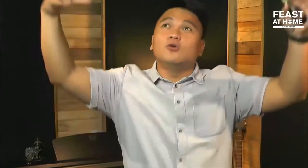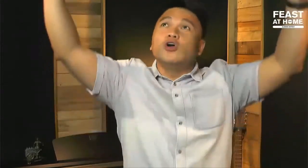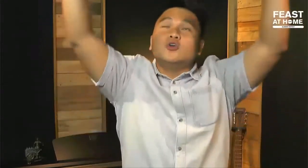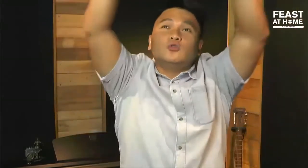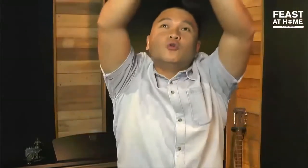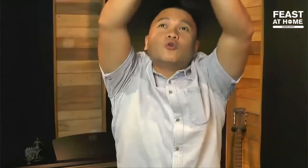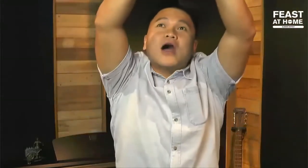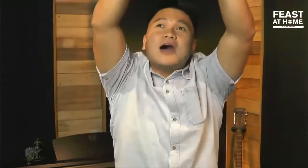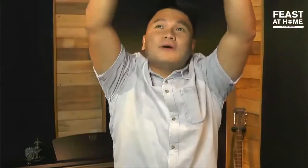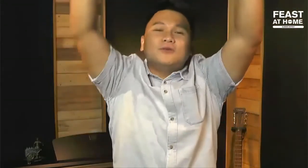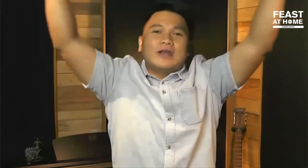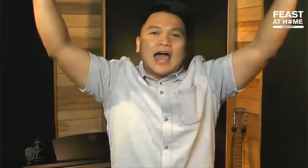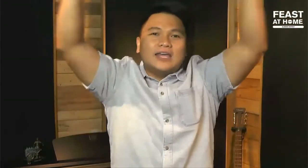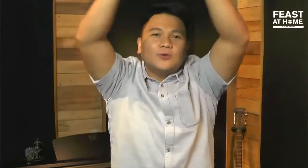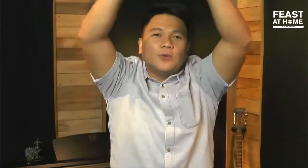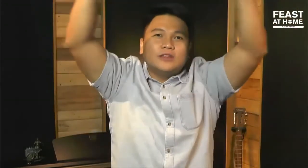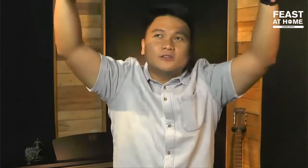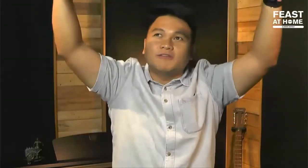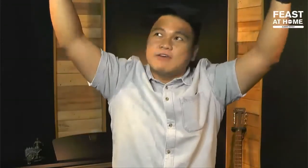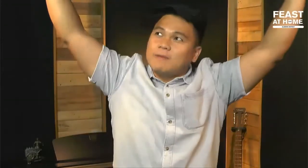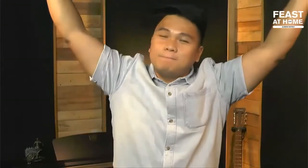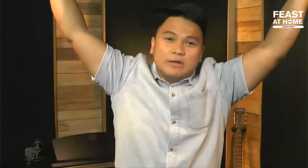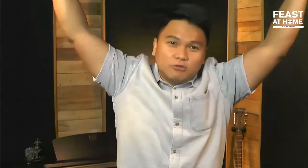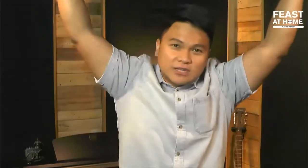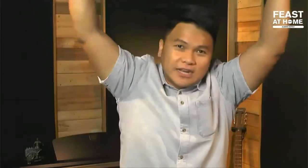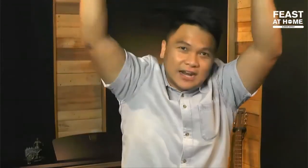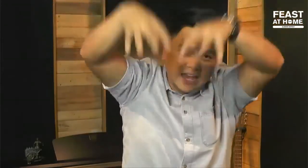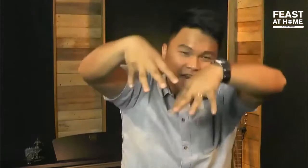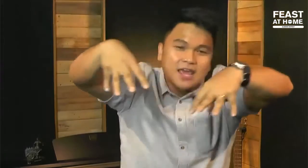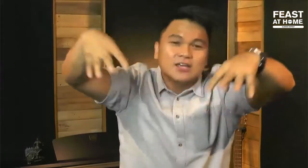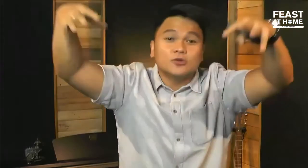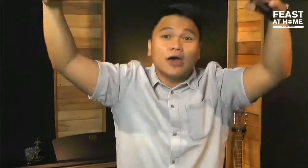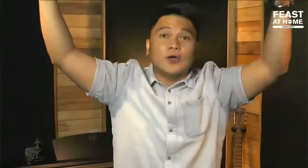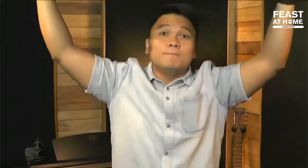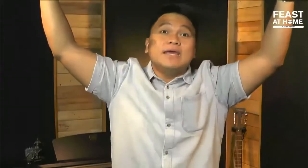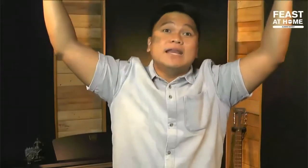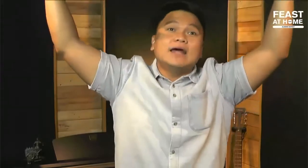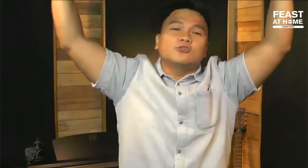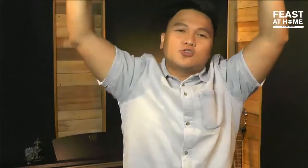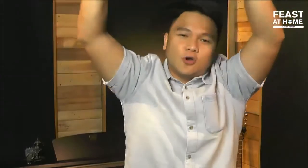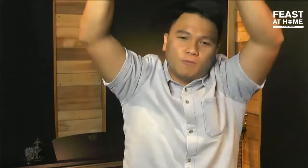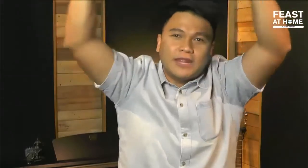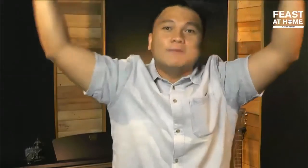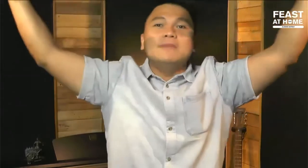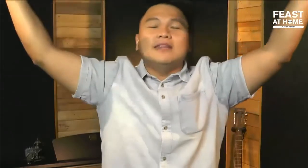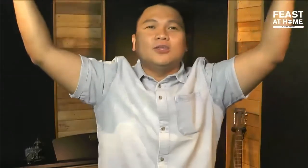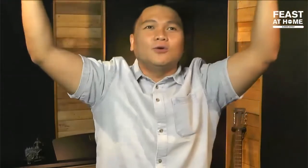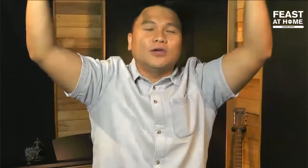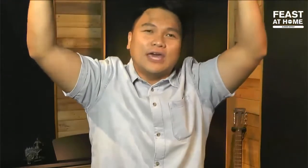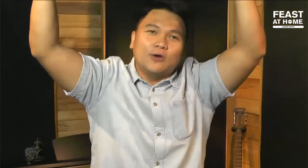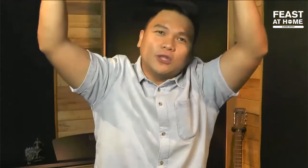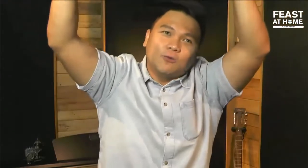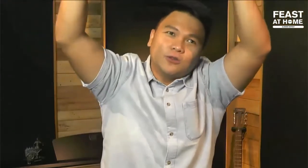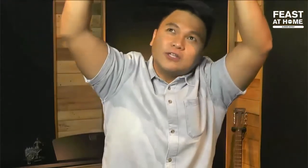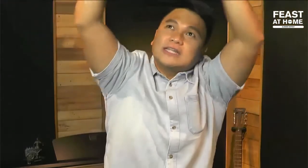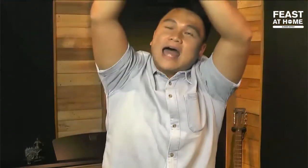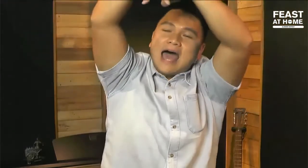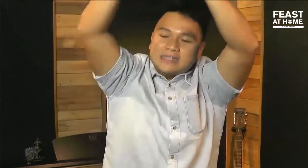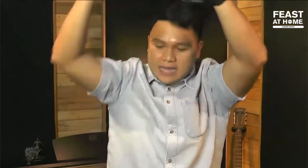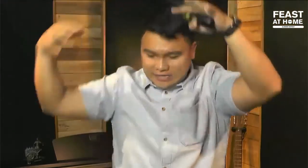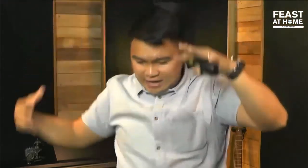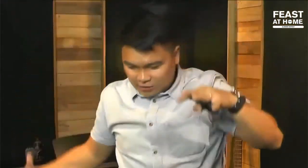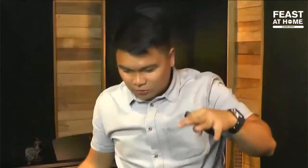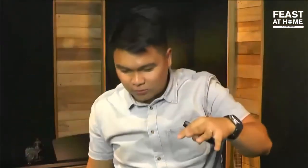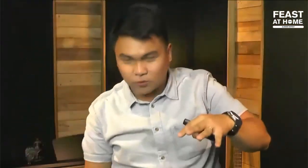Tapos yung durungawan ng langit, yung windows of heaven, binuksan na rin. So ngayon, biglang nag-meet yung chaotic water sa